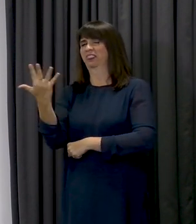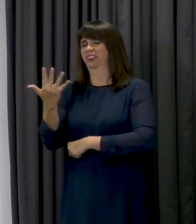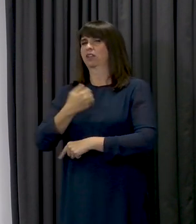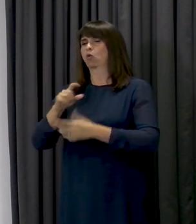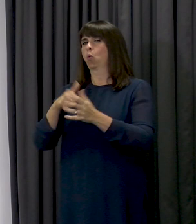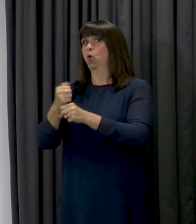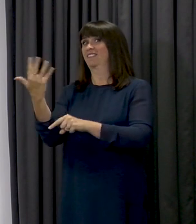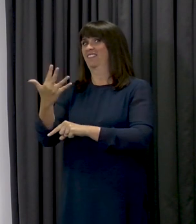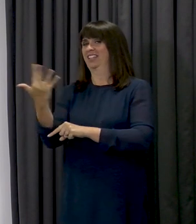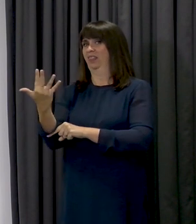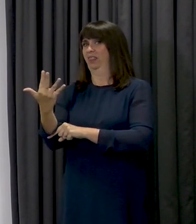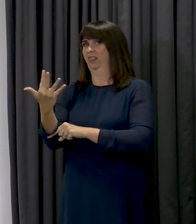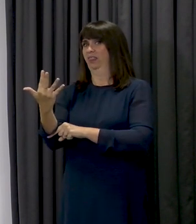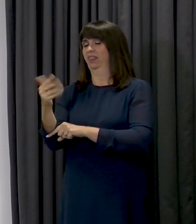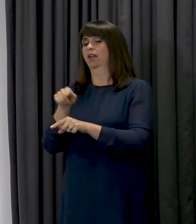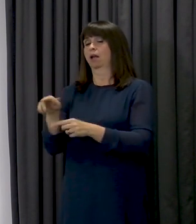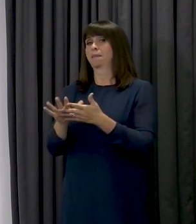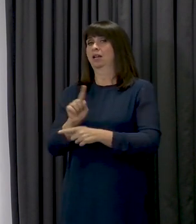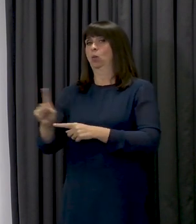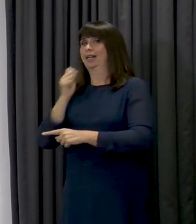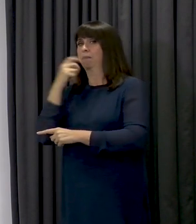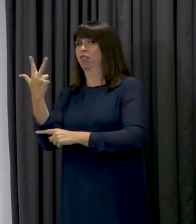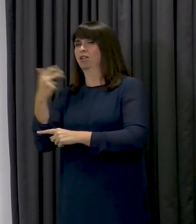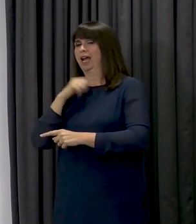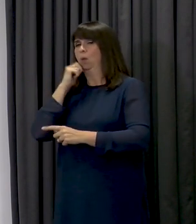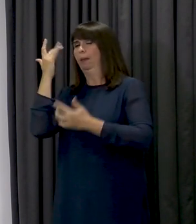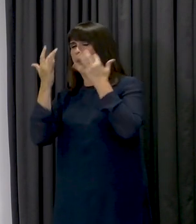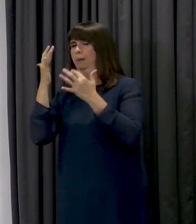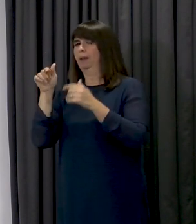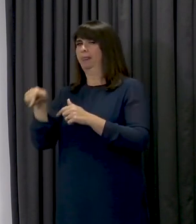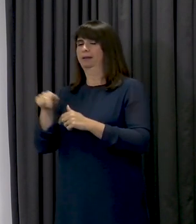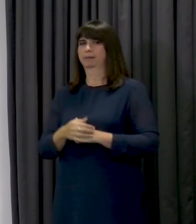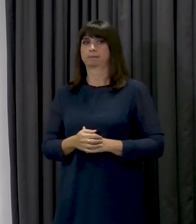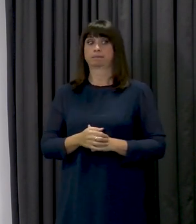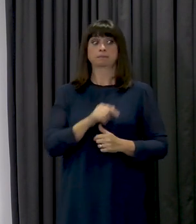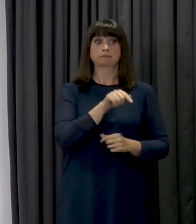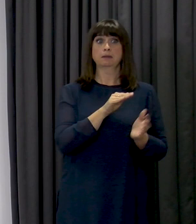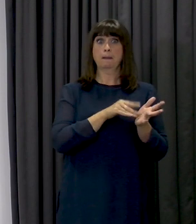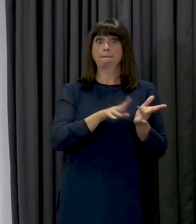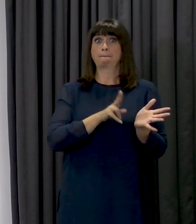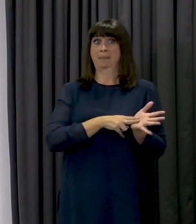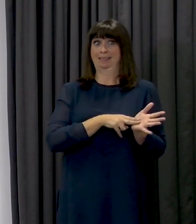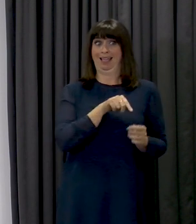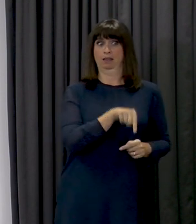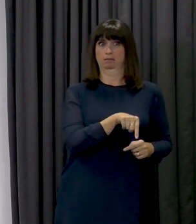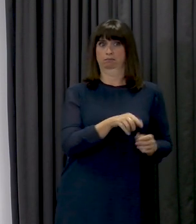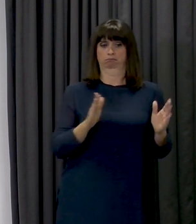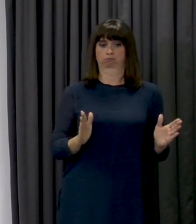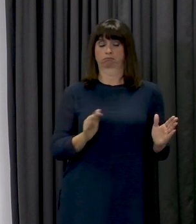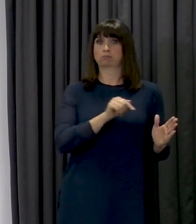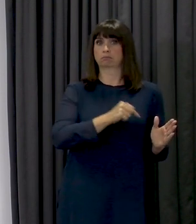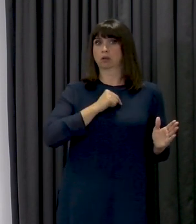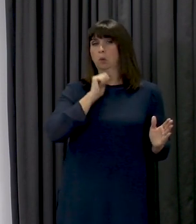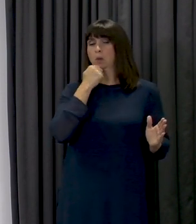at the earliest. As from Monday, we will relax the restrictions to provide